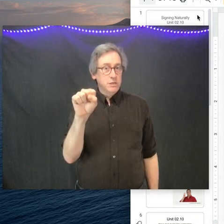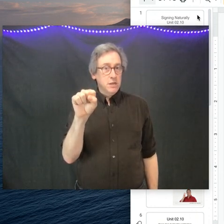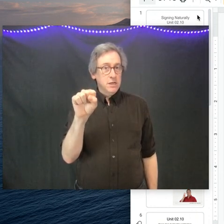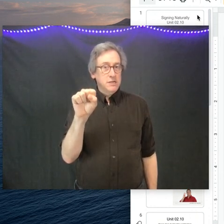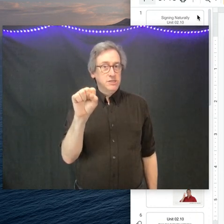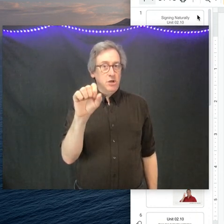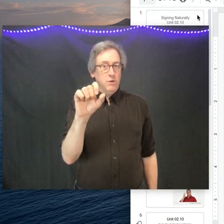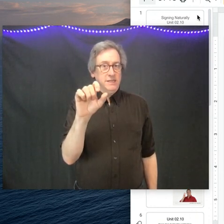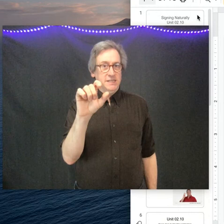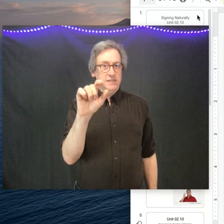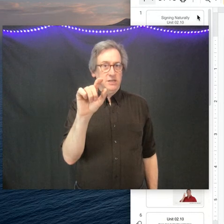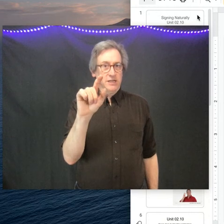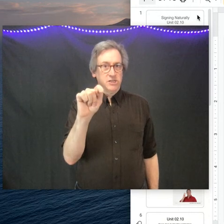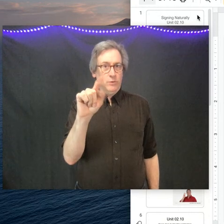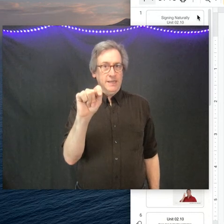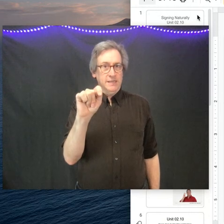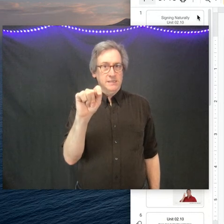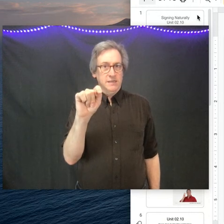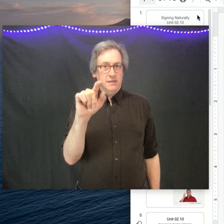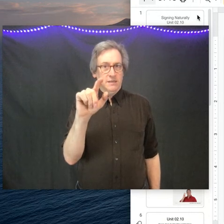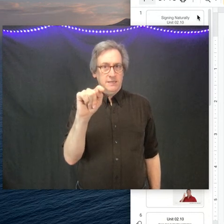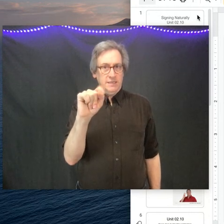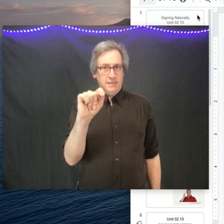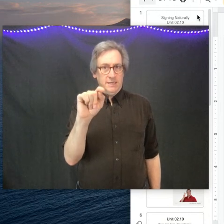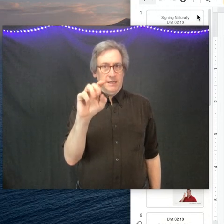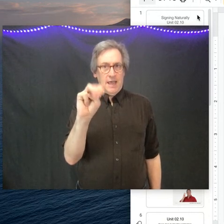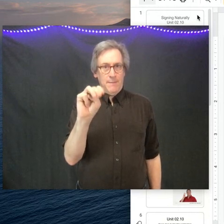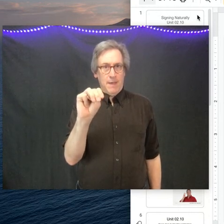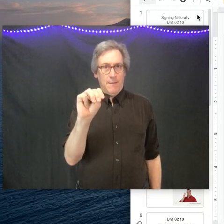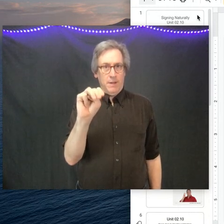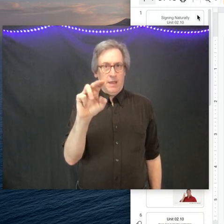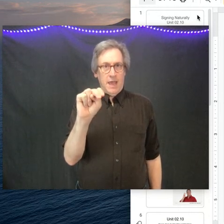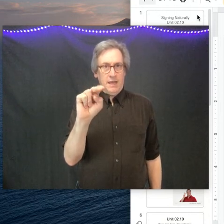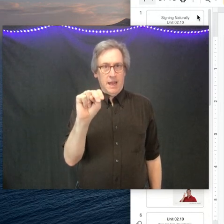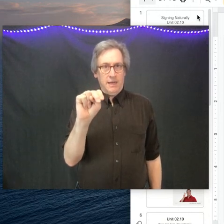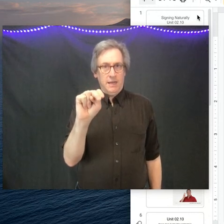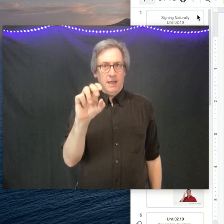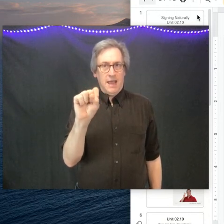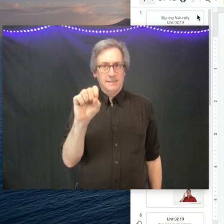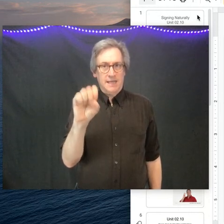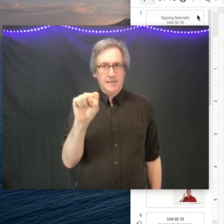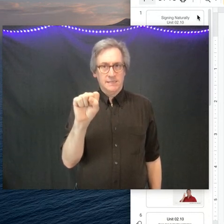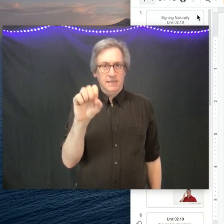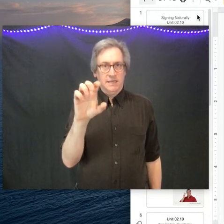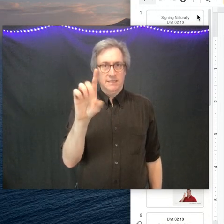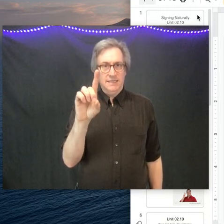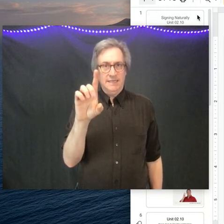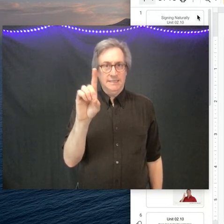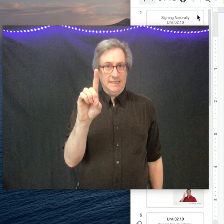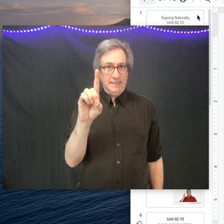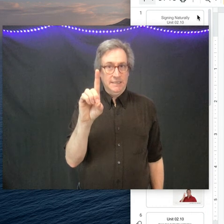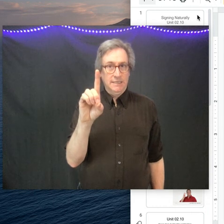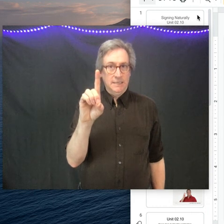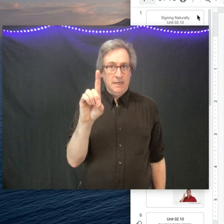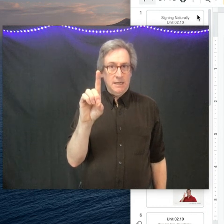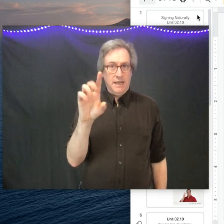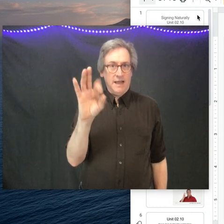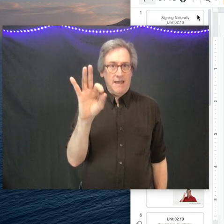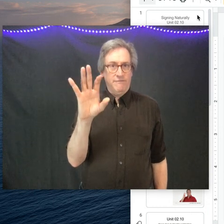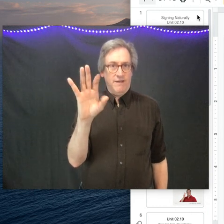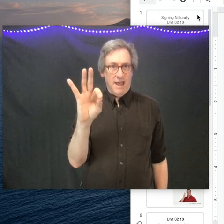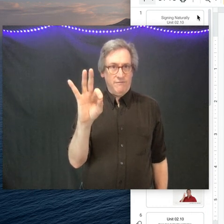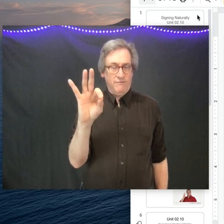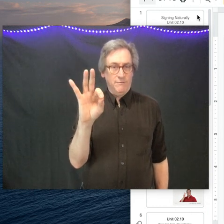letters. So it's easy to like squeeze TT, MM, NN, SS, DD,